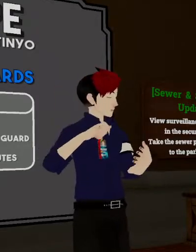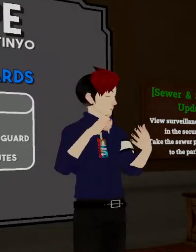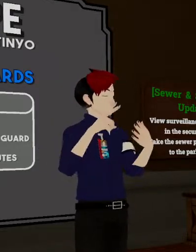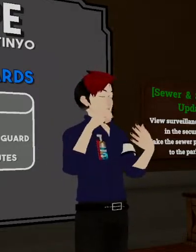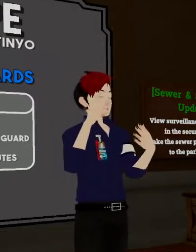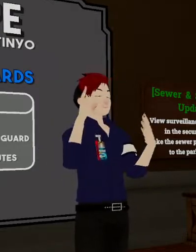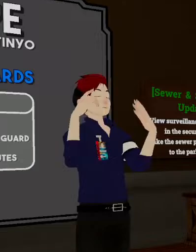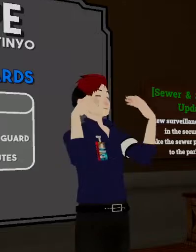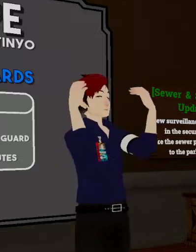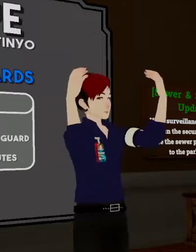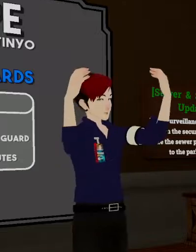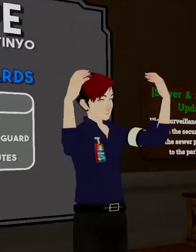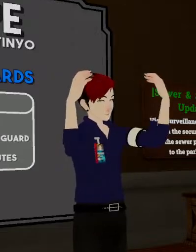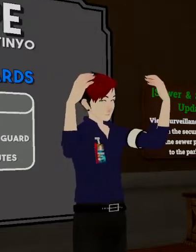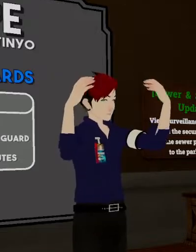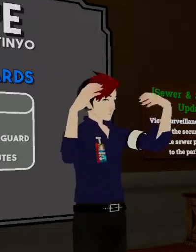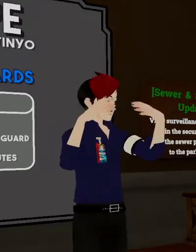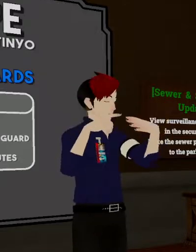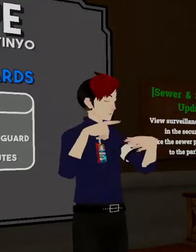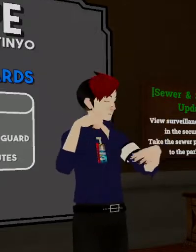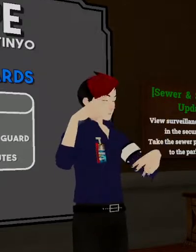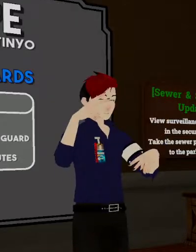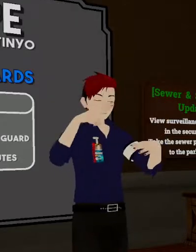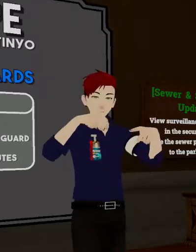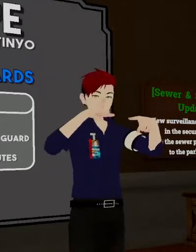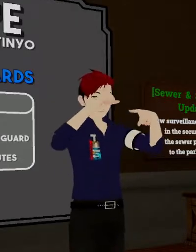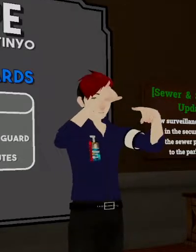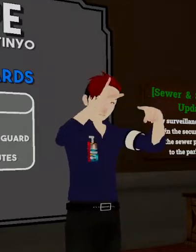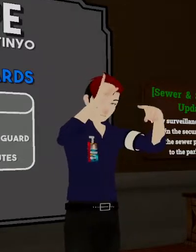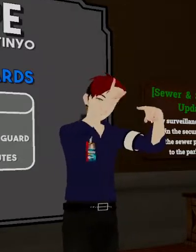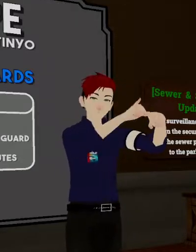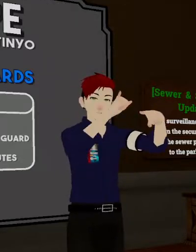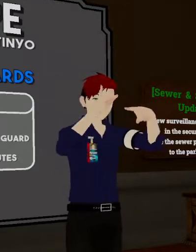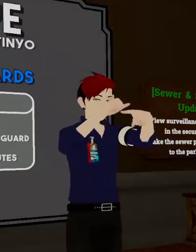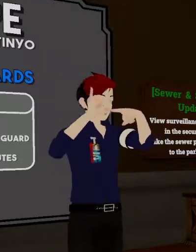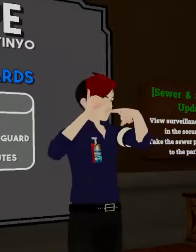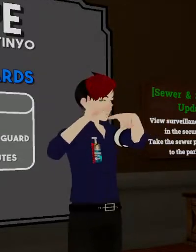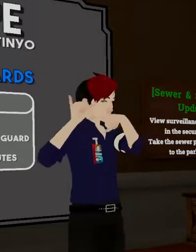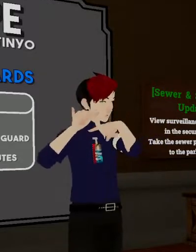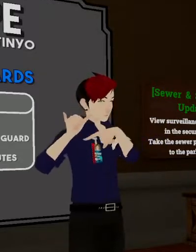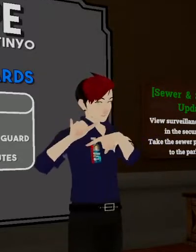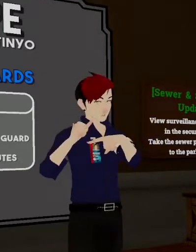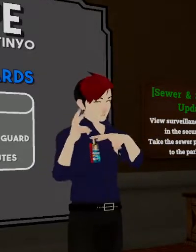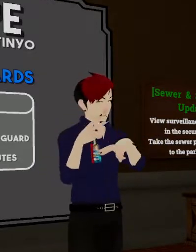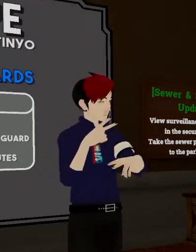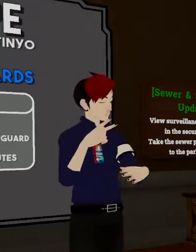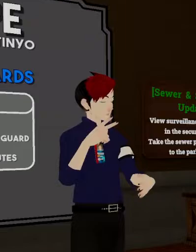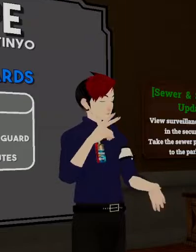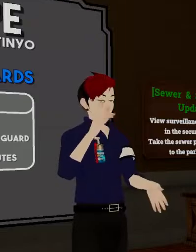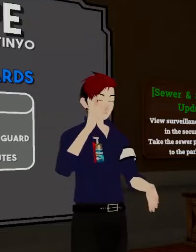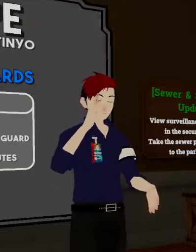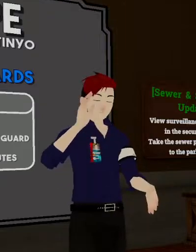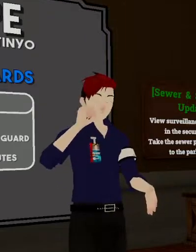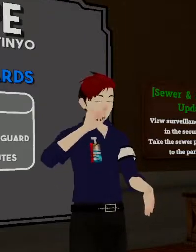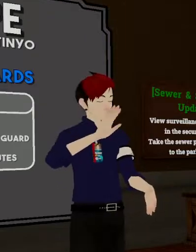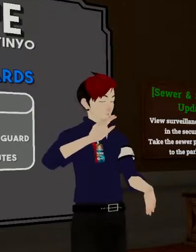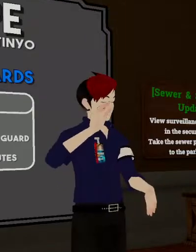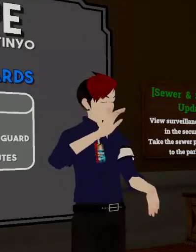that, like these highly educated deaf people who have these massive vocabulary that they want to use, they will